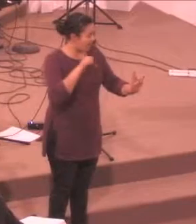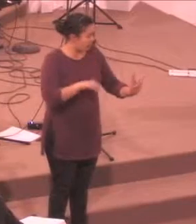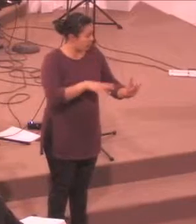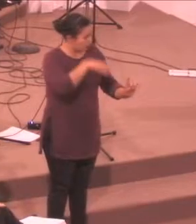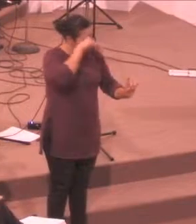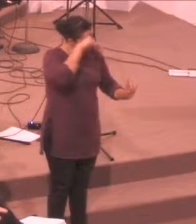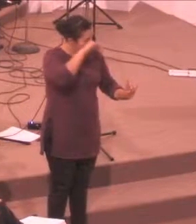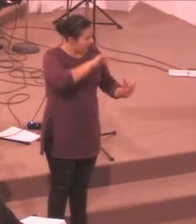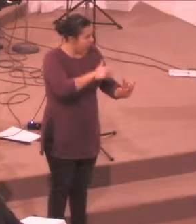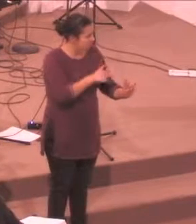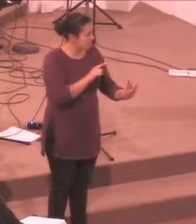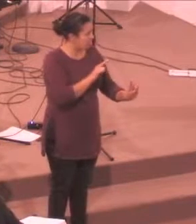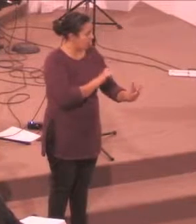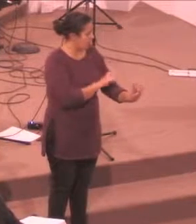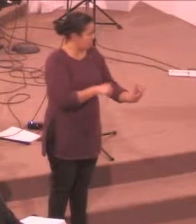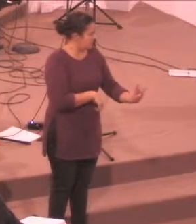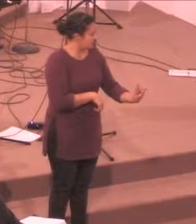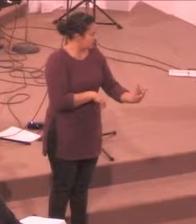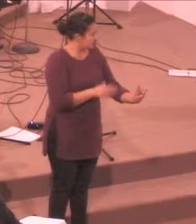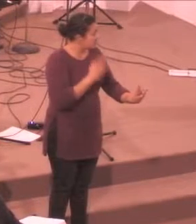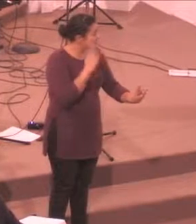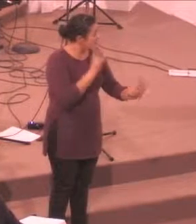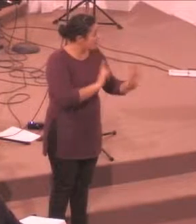Because, you know, hurt people hurt people.